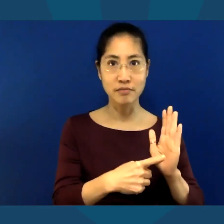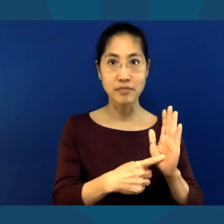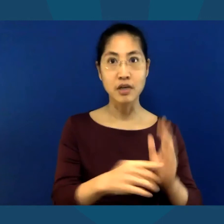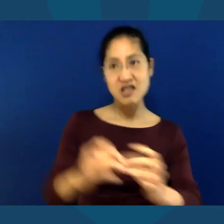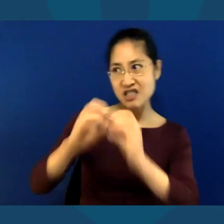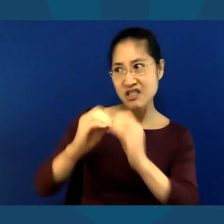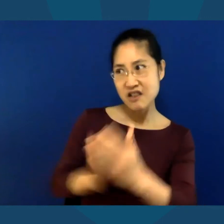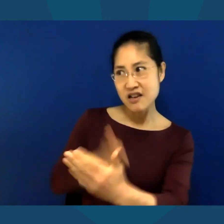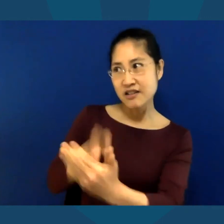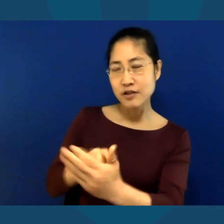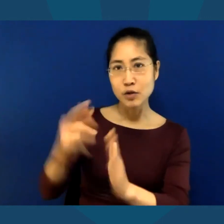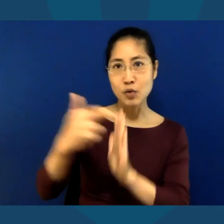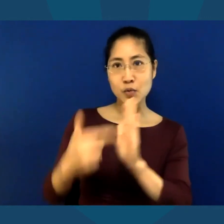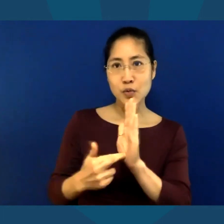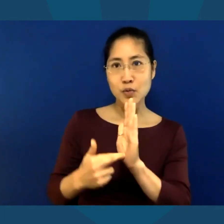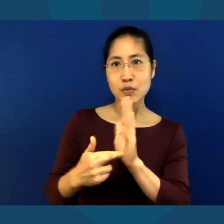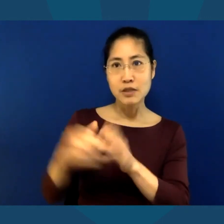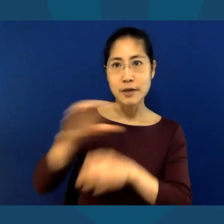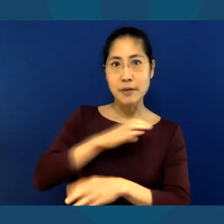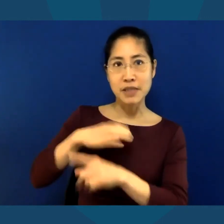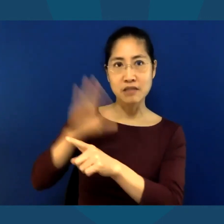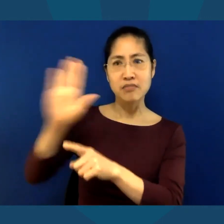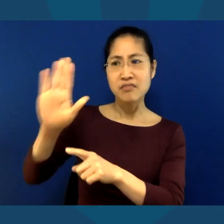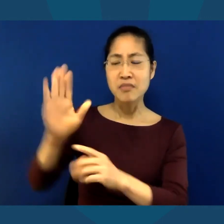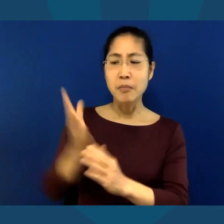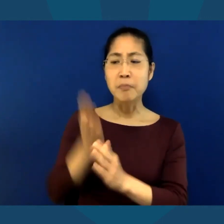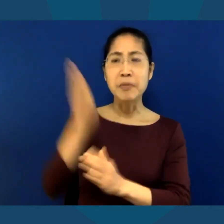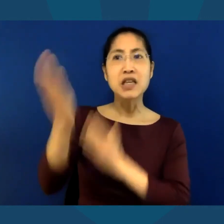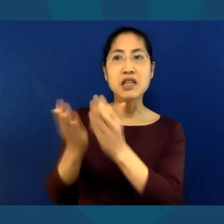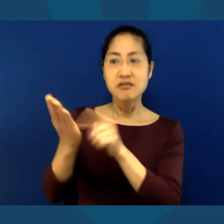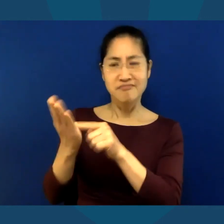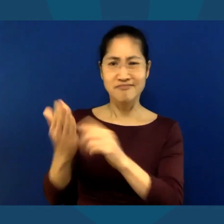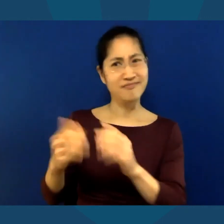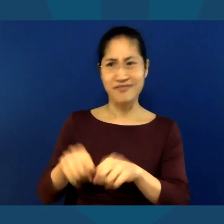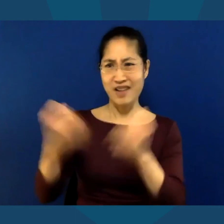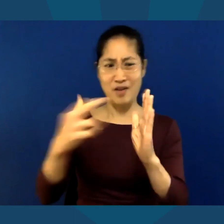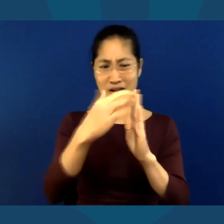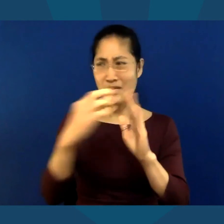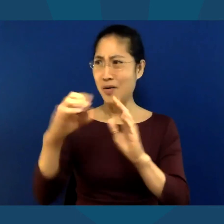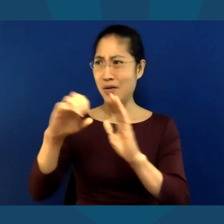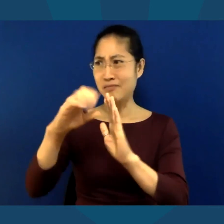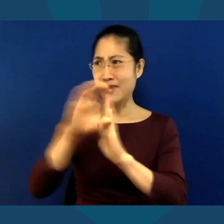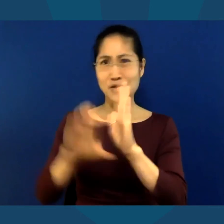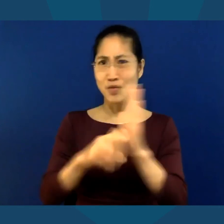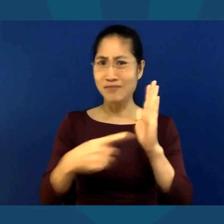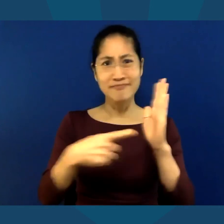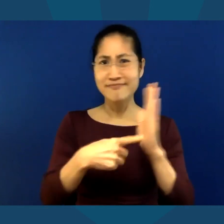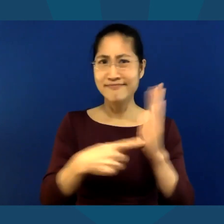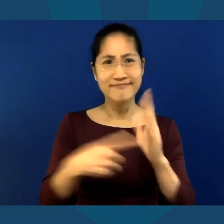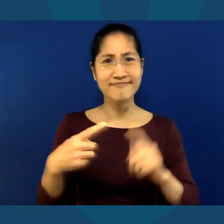defender of the Constitution in fighting against unconstitutional bills on the Rules Committee